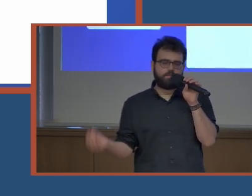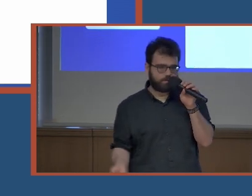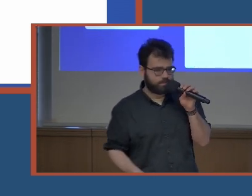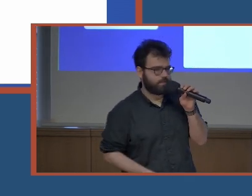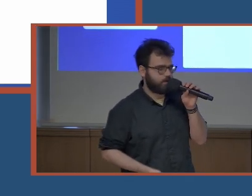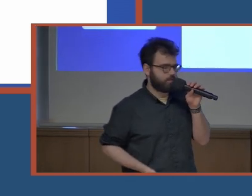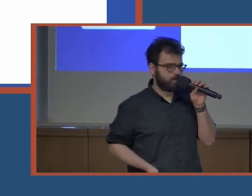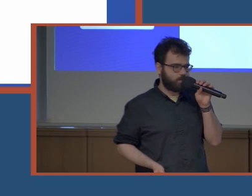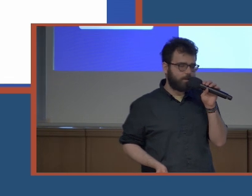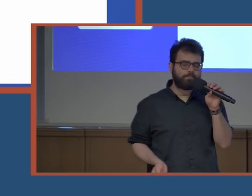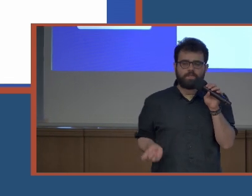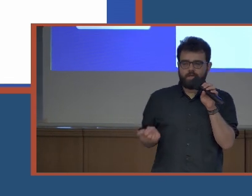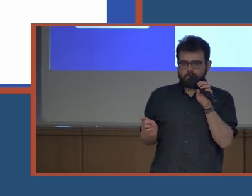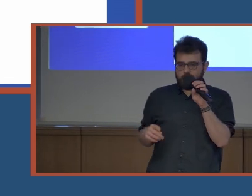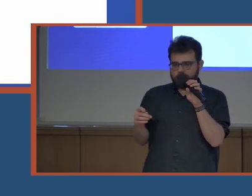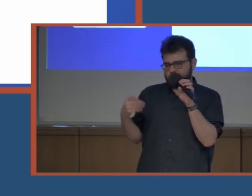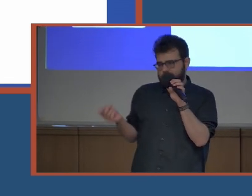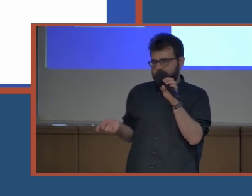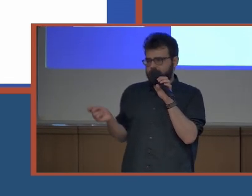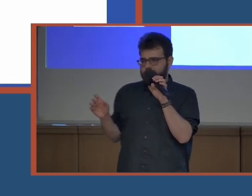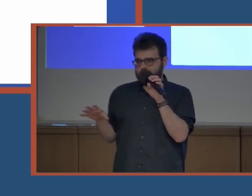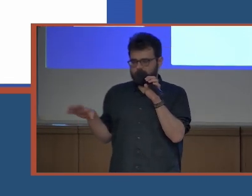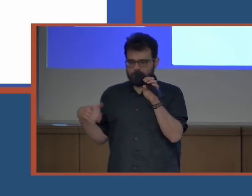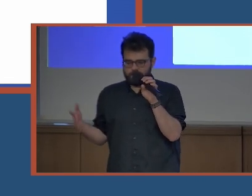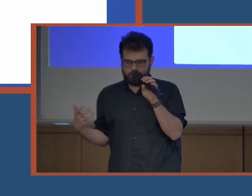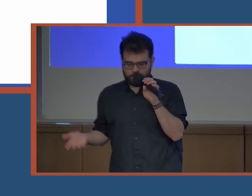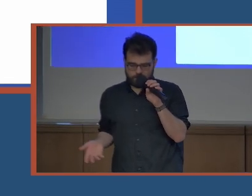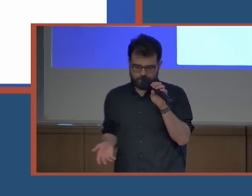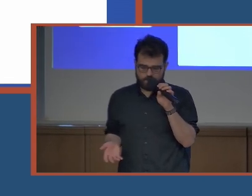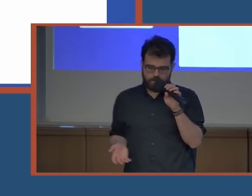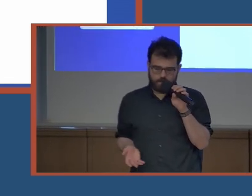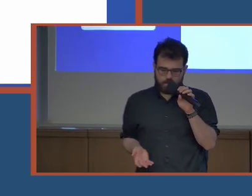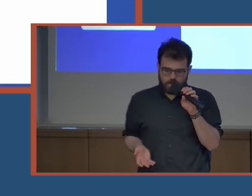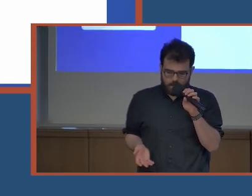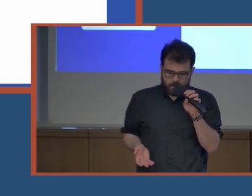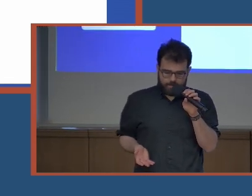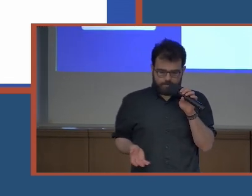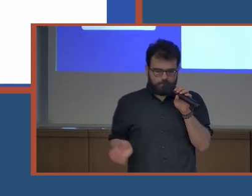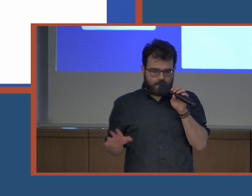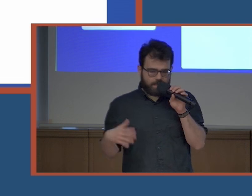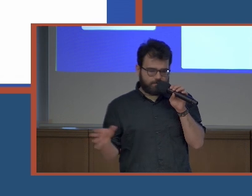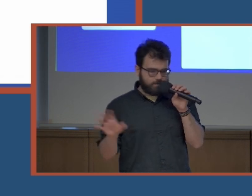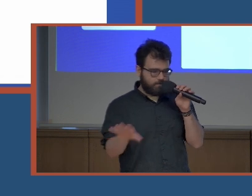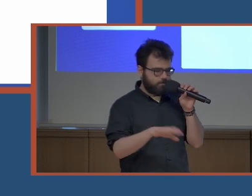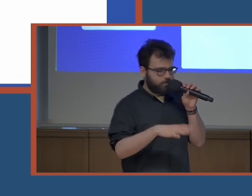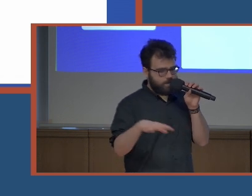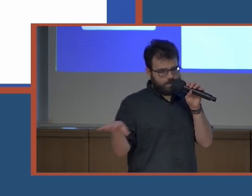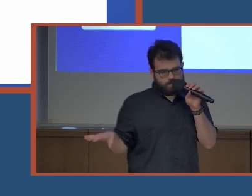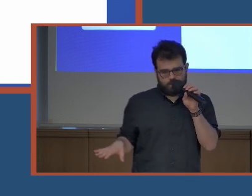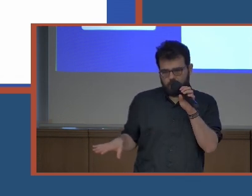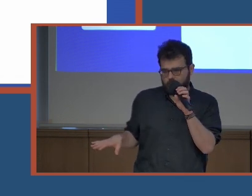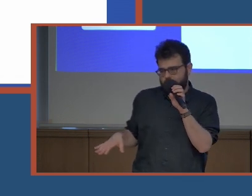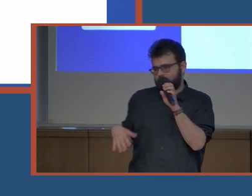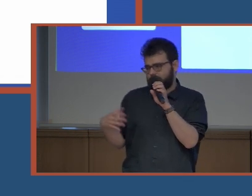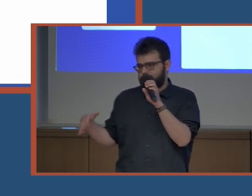and German Sign Language as well. But as I said, in the international sign may have different forms